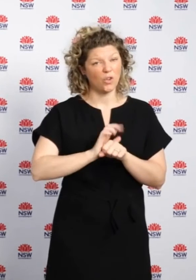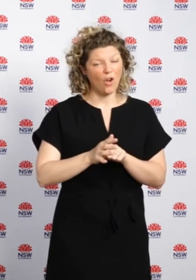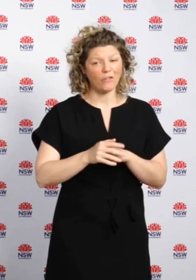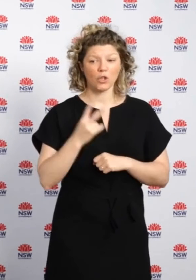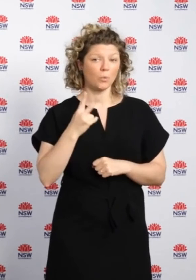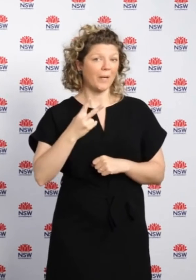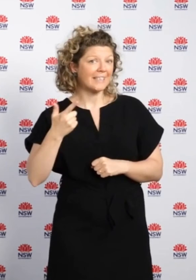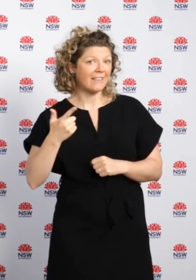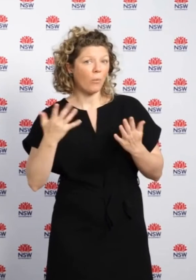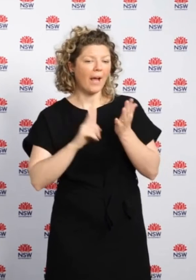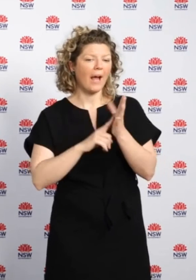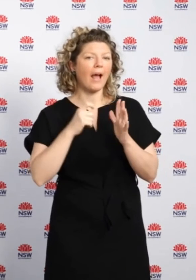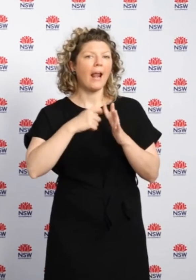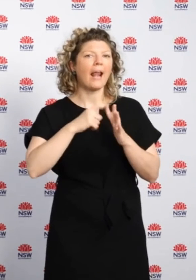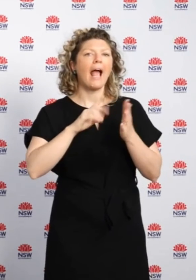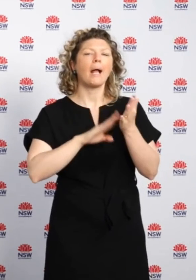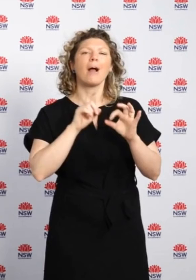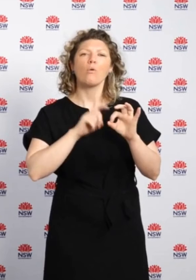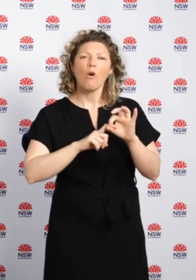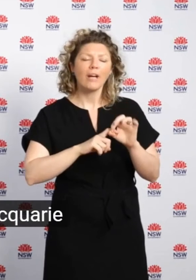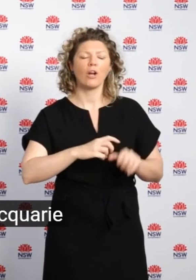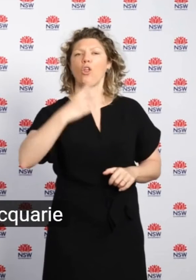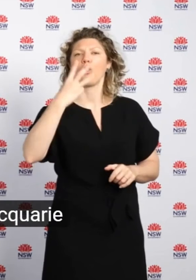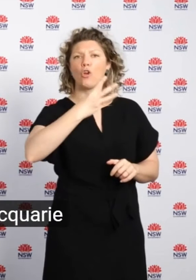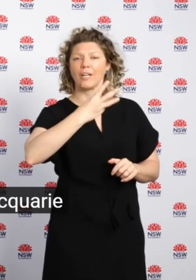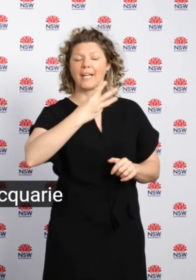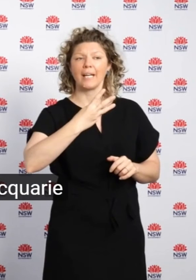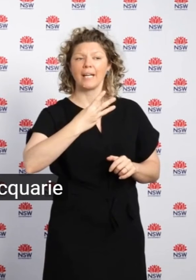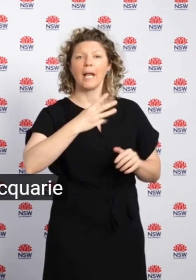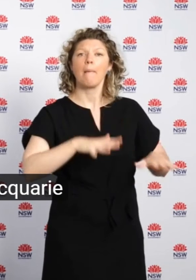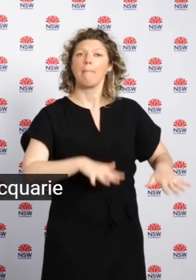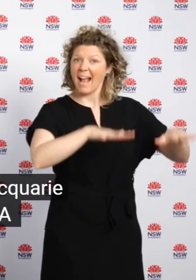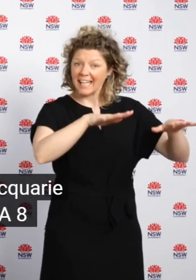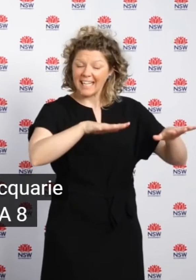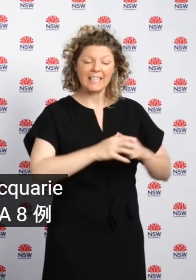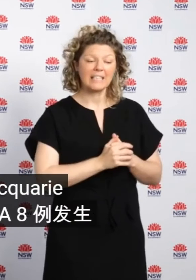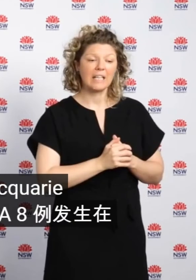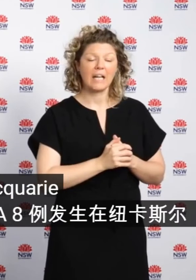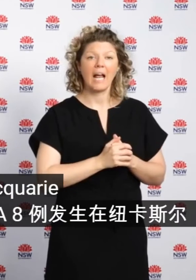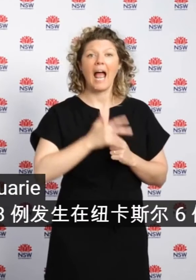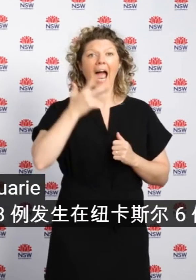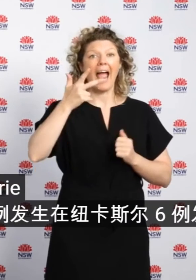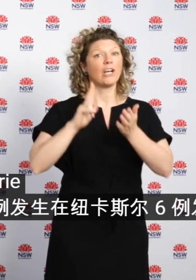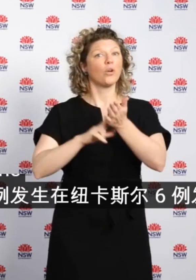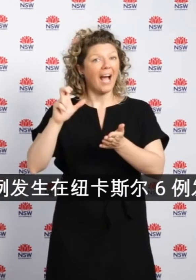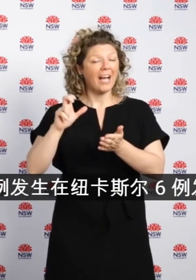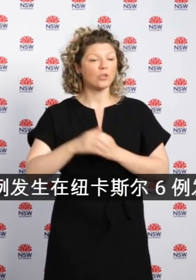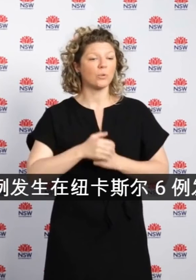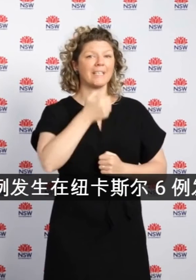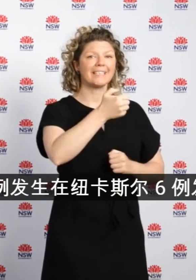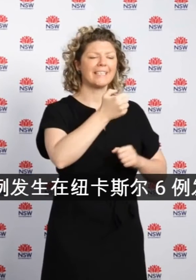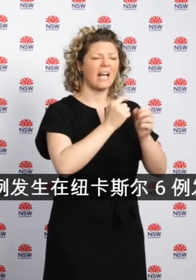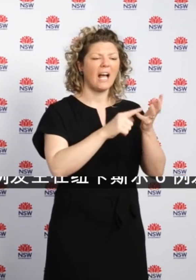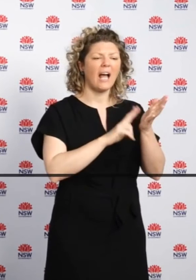including 27 in Lake Macquarie LGA, 13 in the Maitland LGA, 8 in Newcastle, 6 in